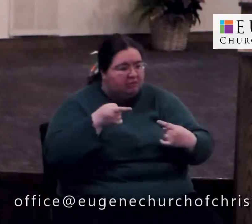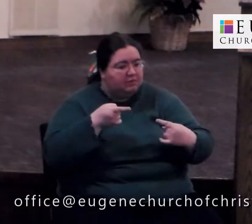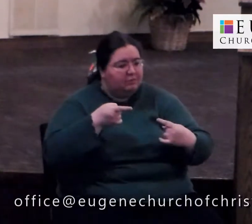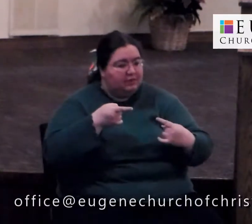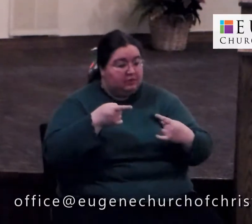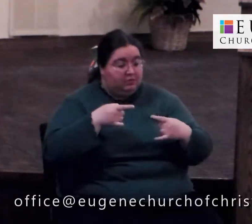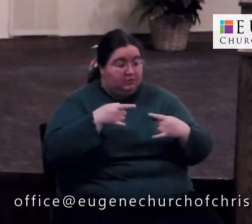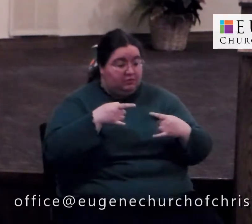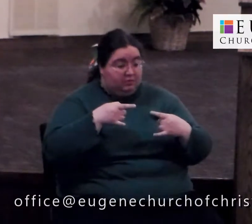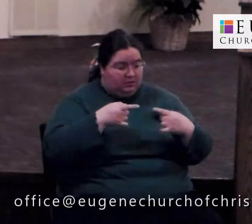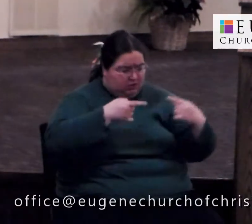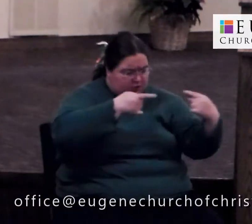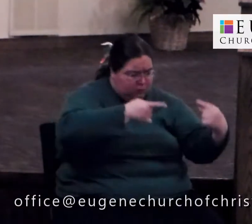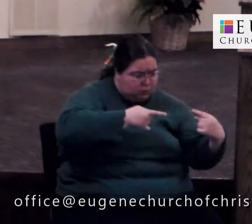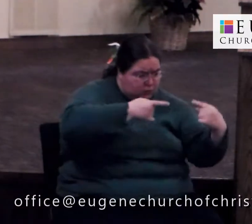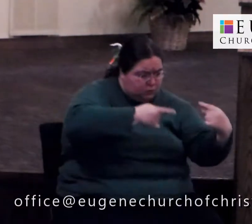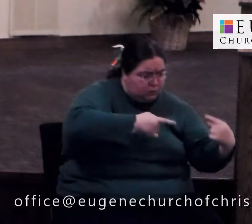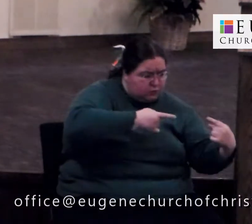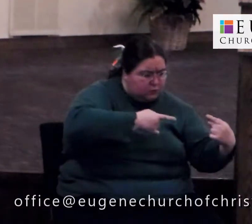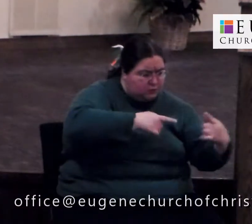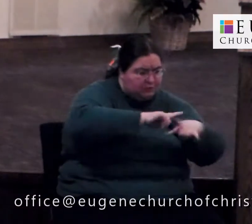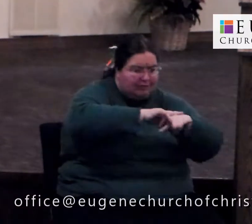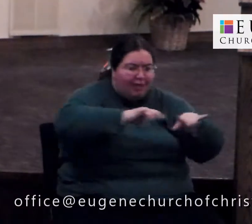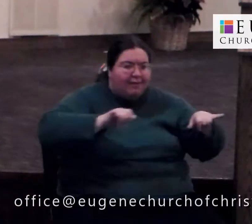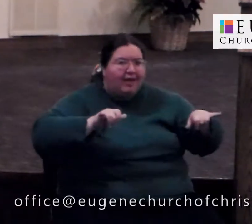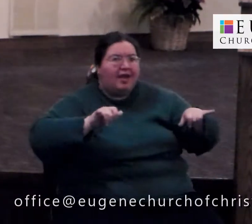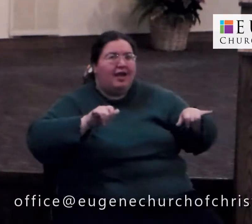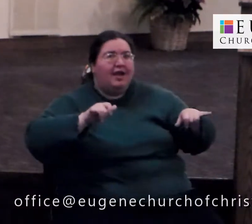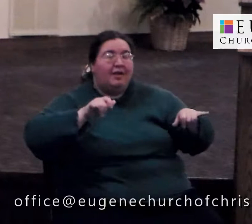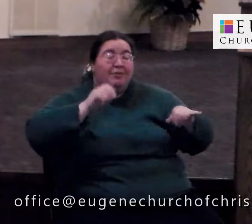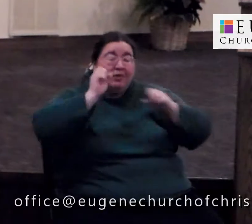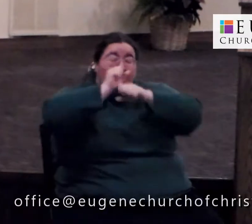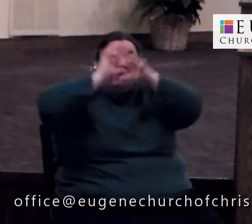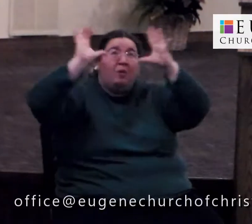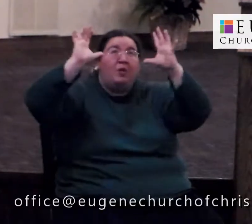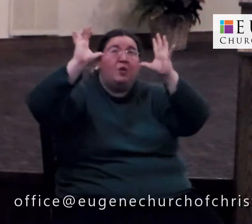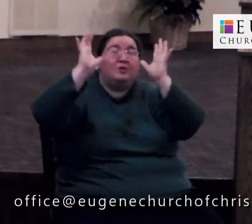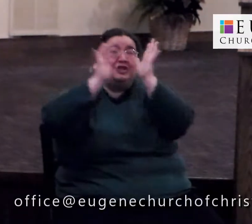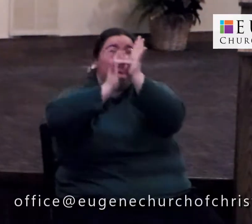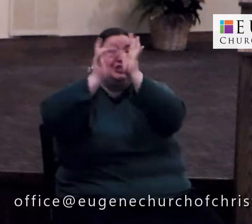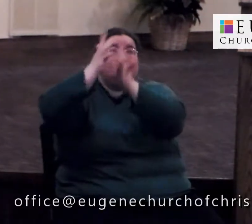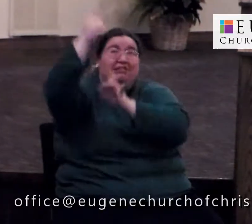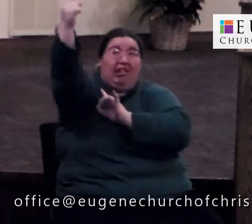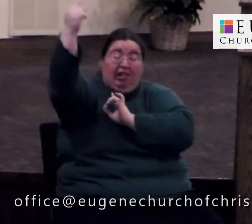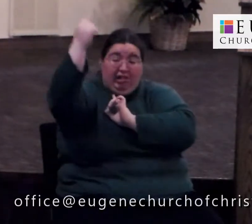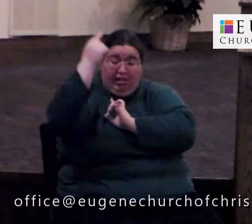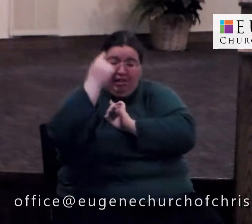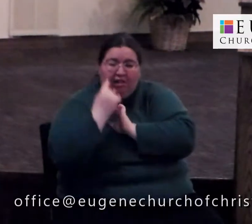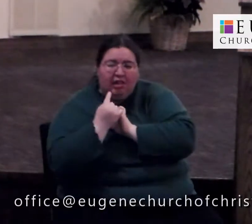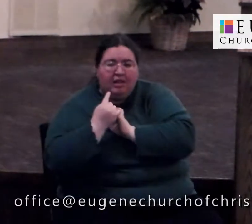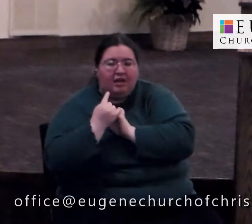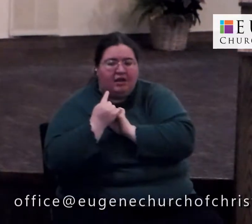about what God has done through sending his Son to be with us, we should be